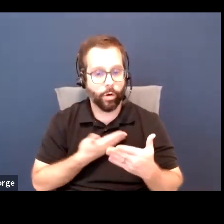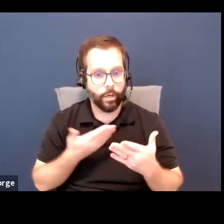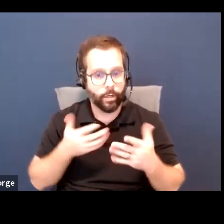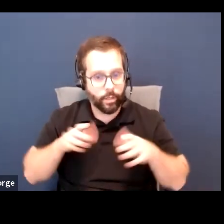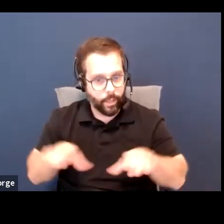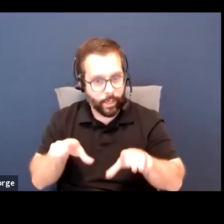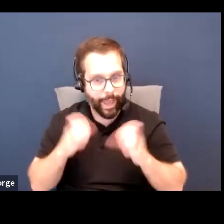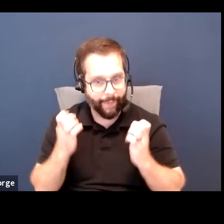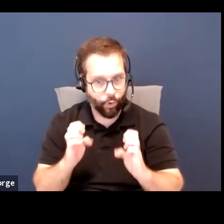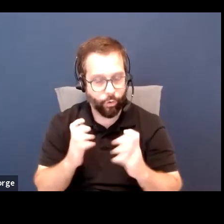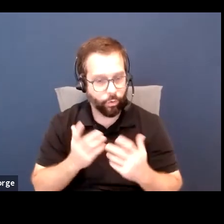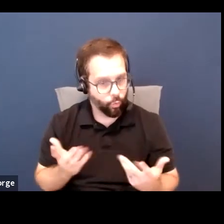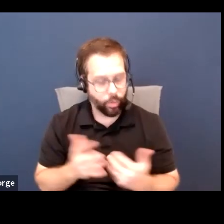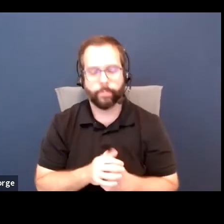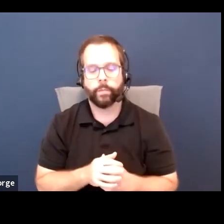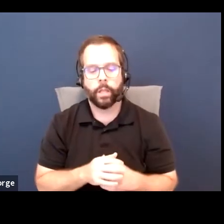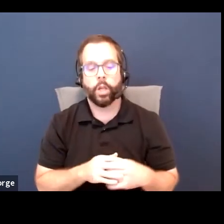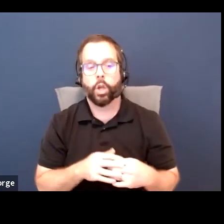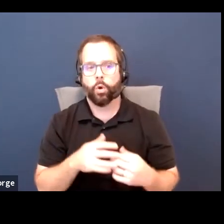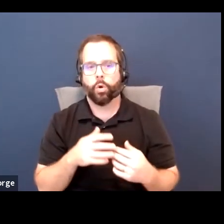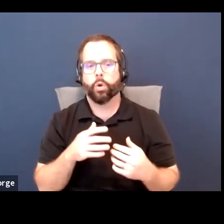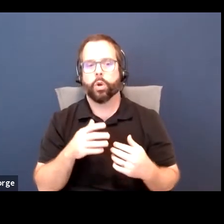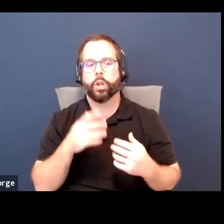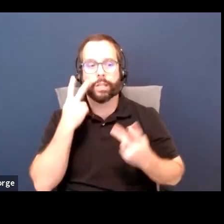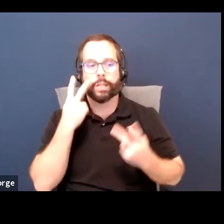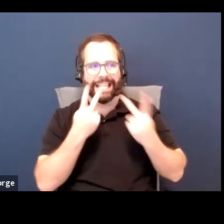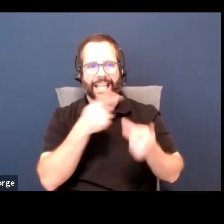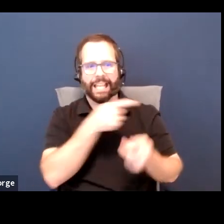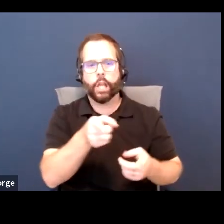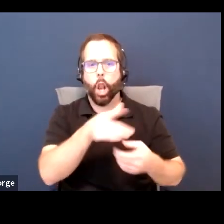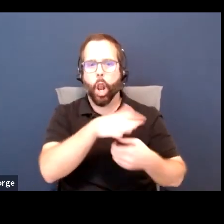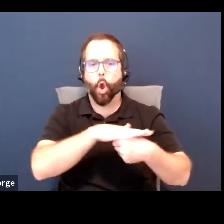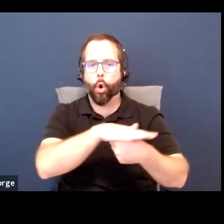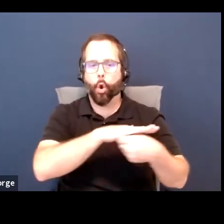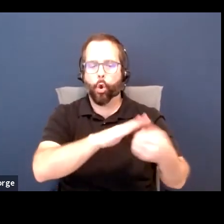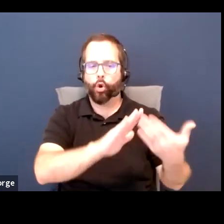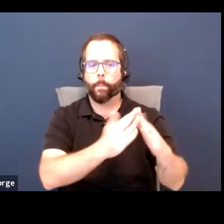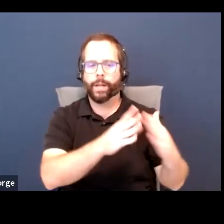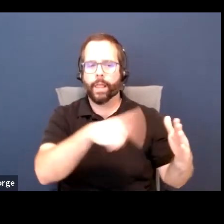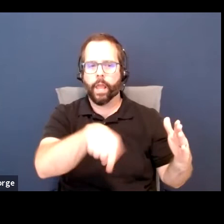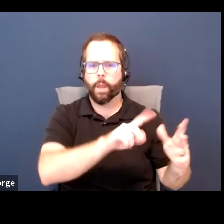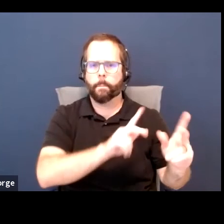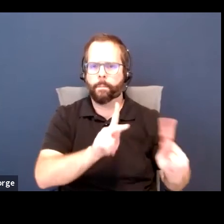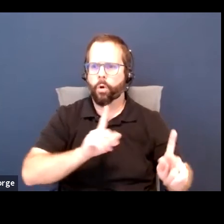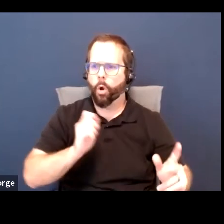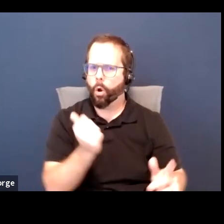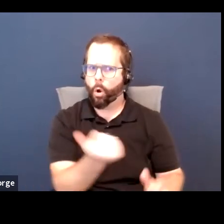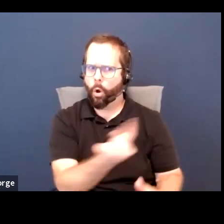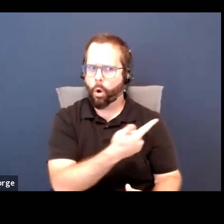the engagement from our local communities has really been quite supportive and